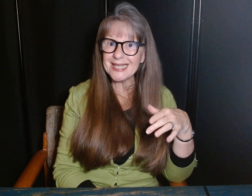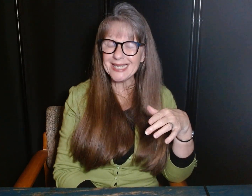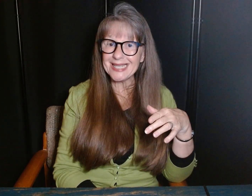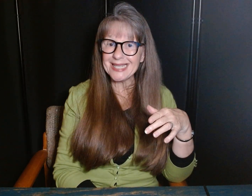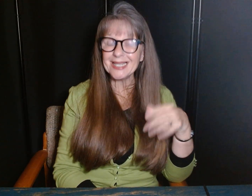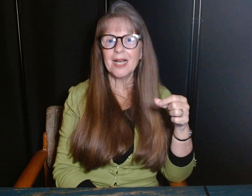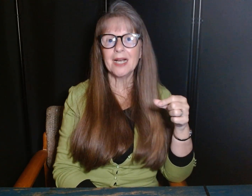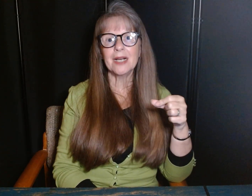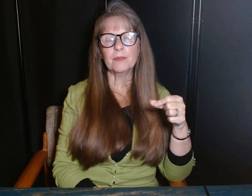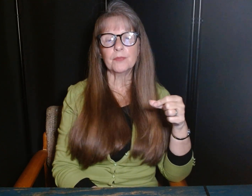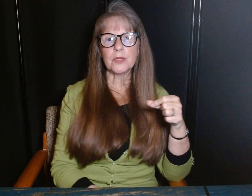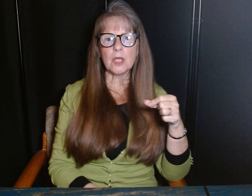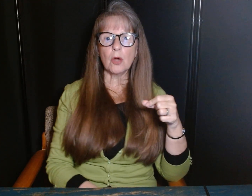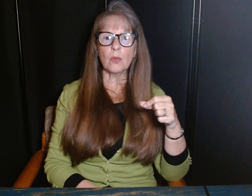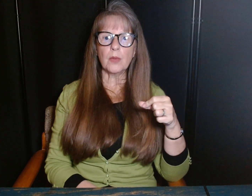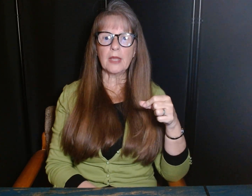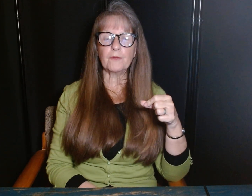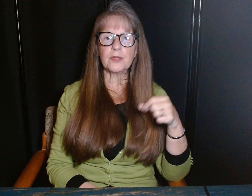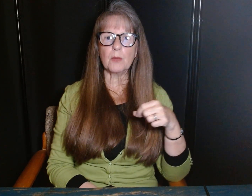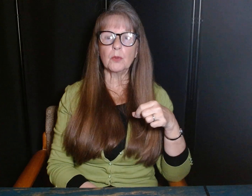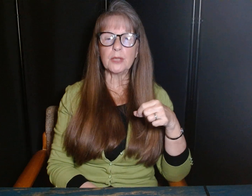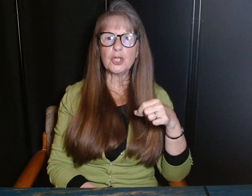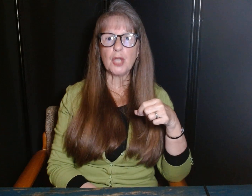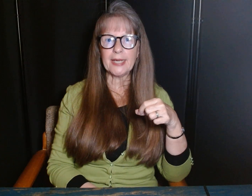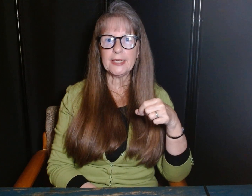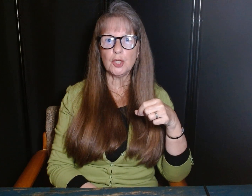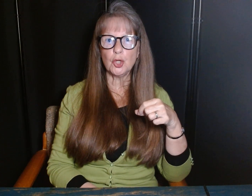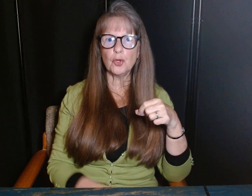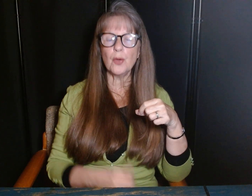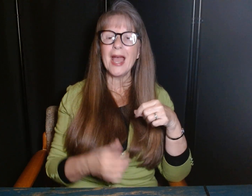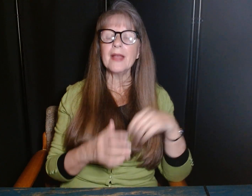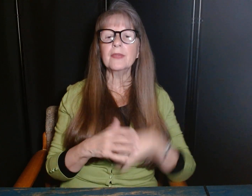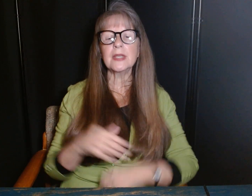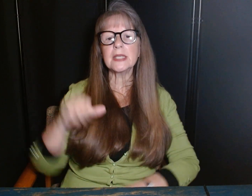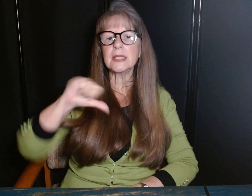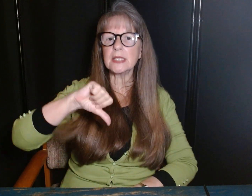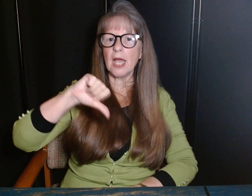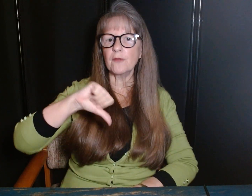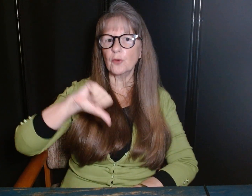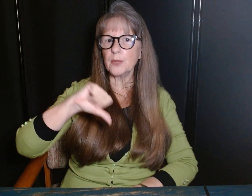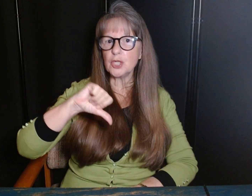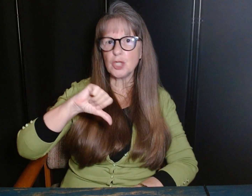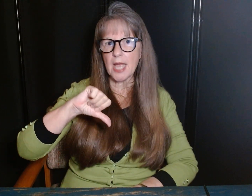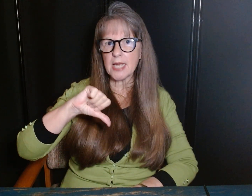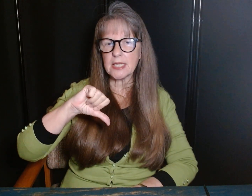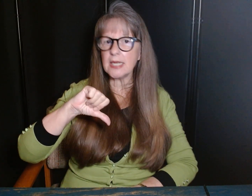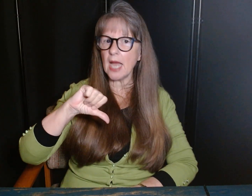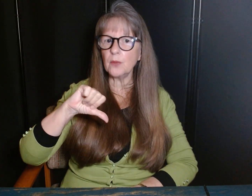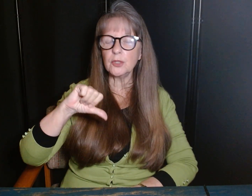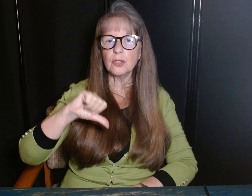Rejected. So if someone rejected you, this is the sign for reject, and I would use that